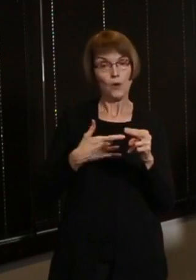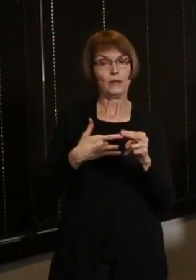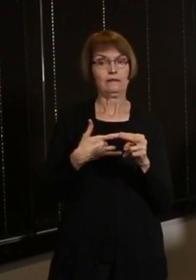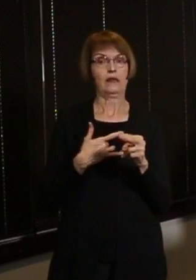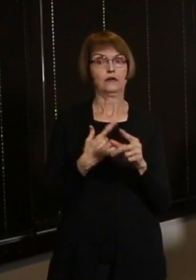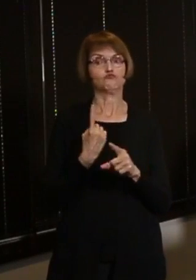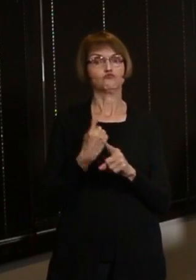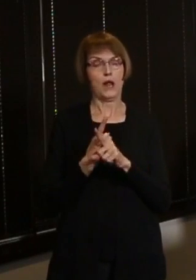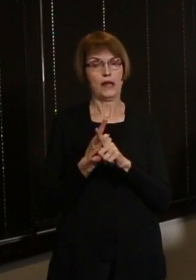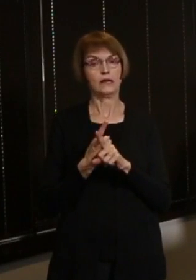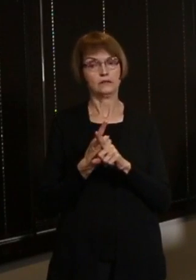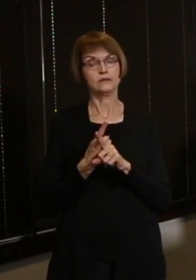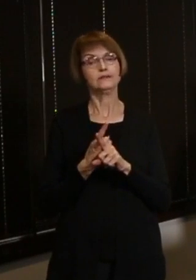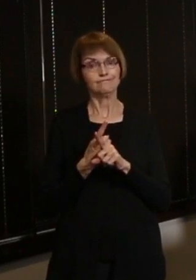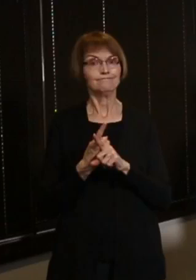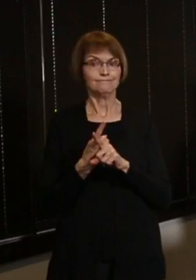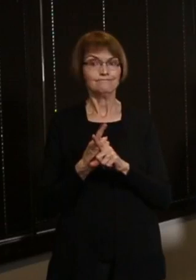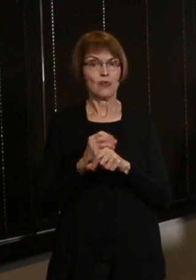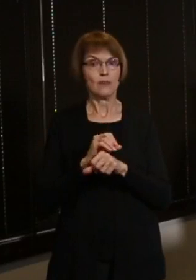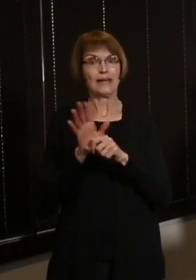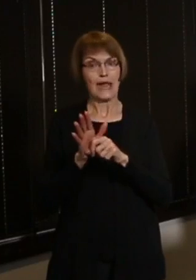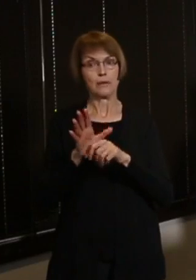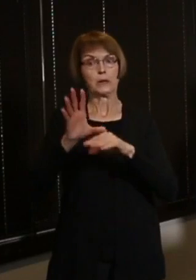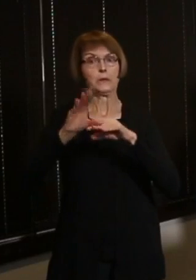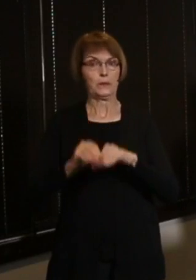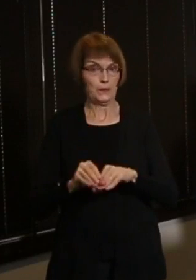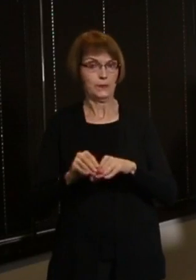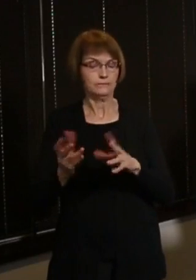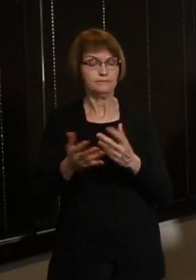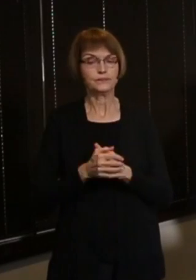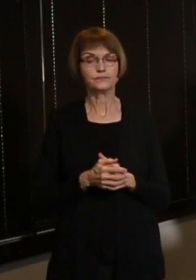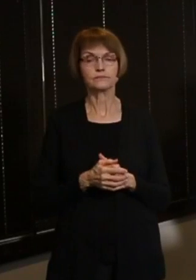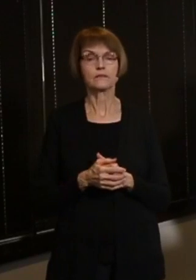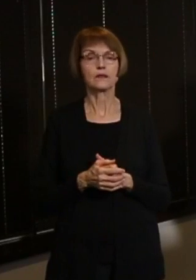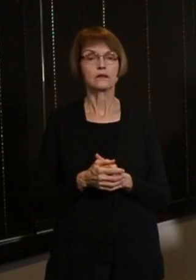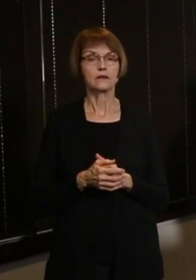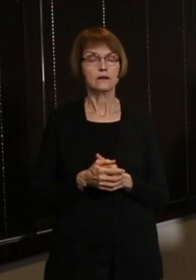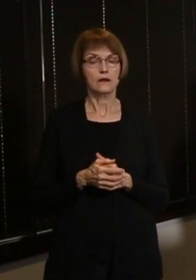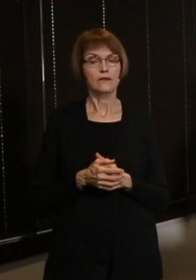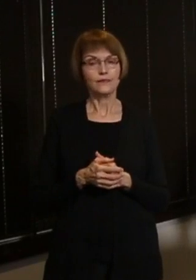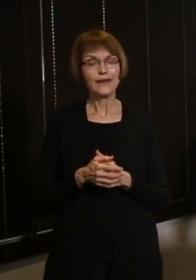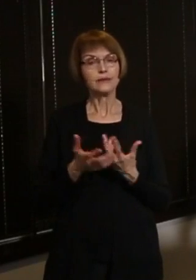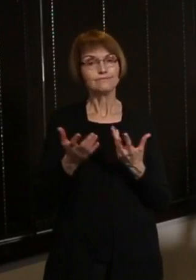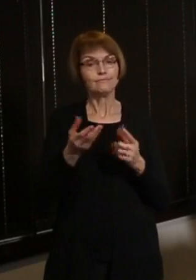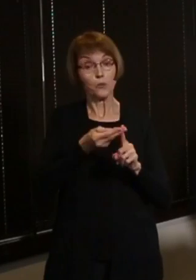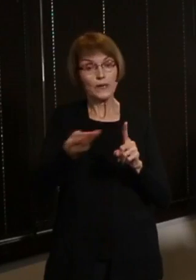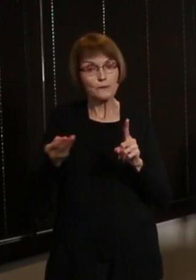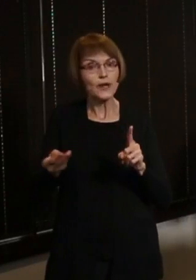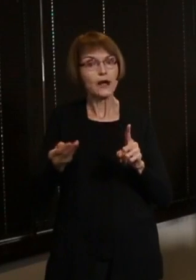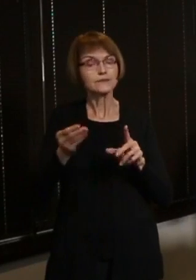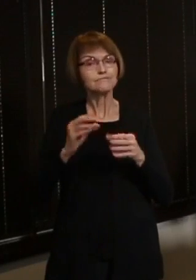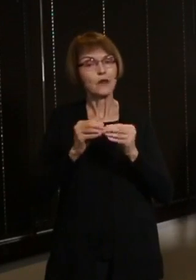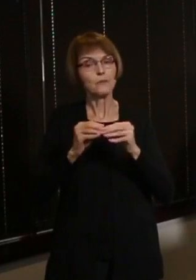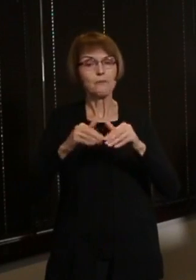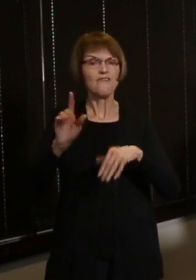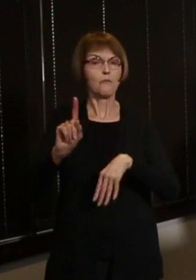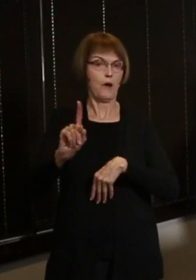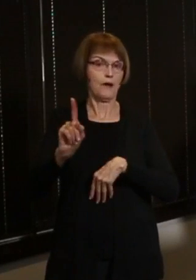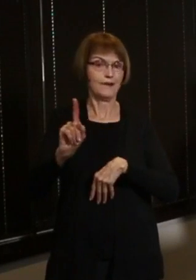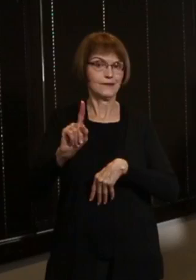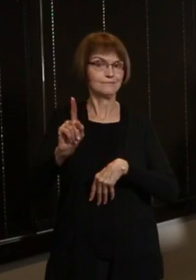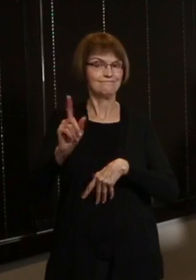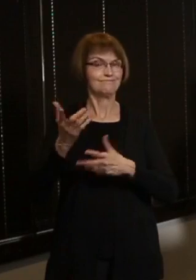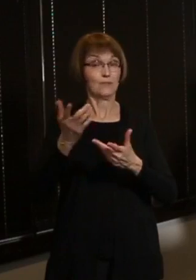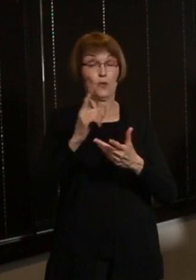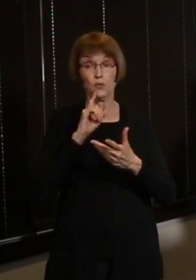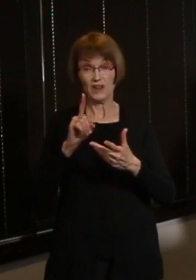right direction as far as the pandemic is concerned. And then our reproductive number again is above 1, which is consistent with all of the other data